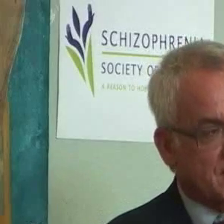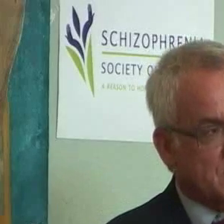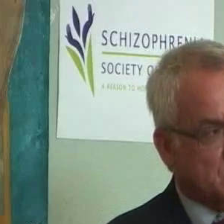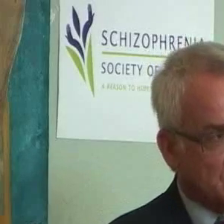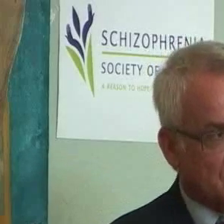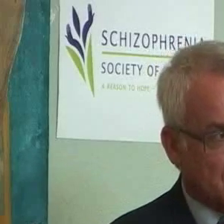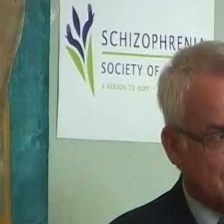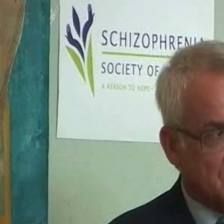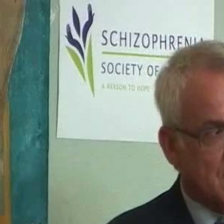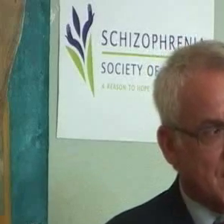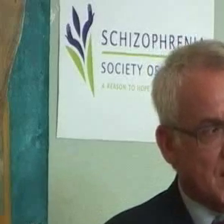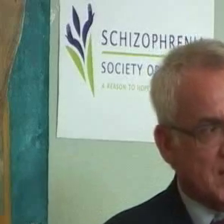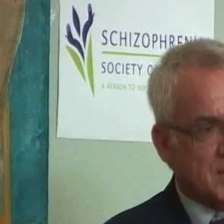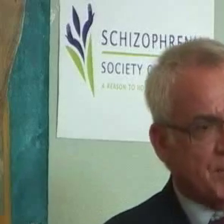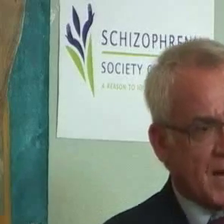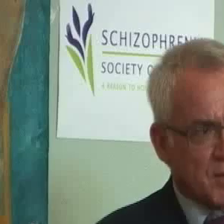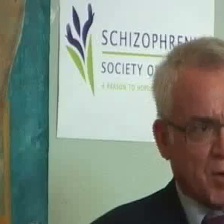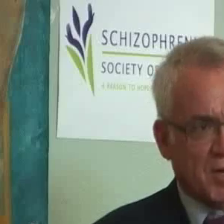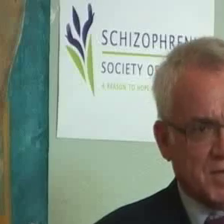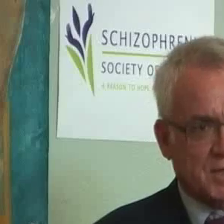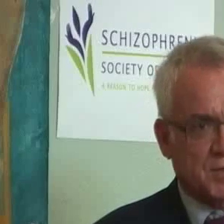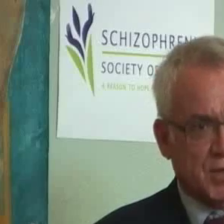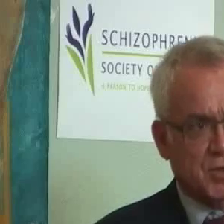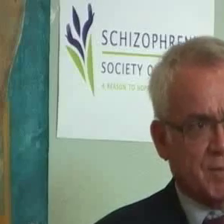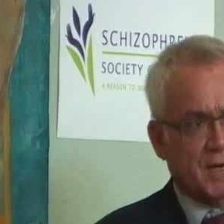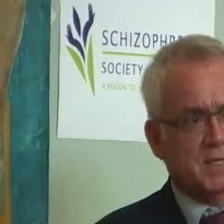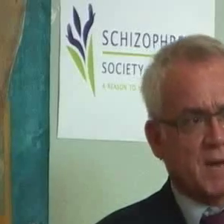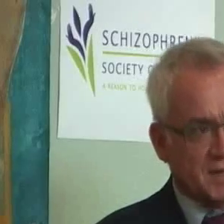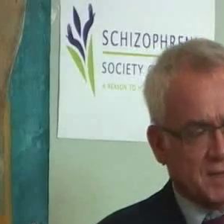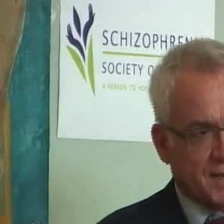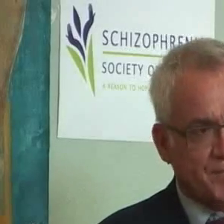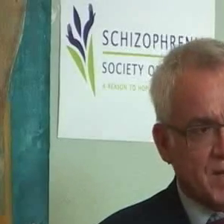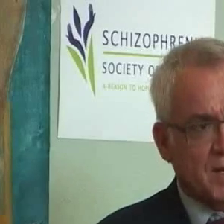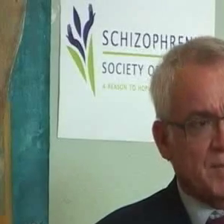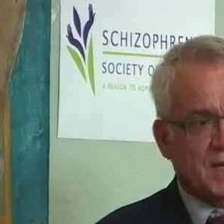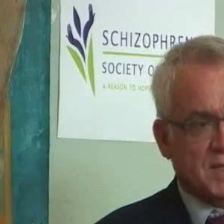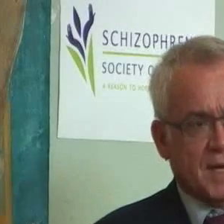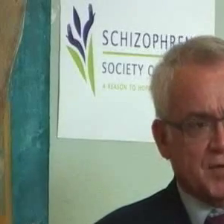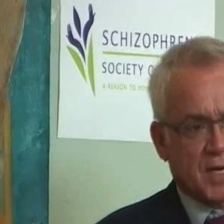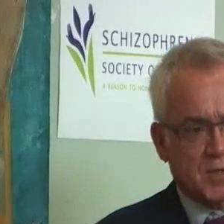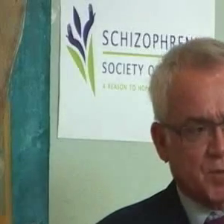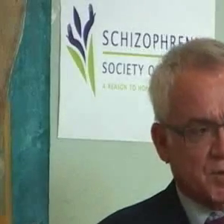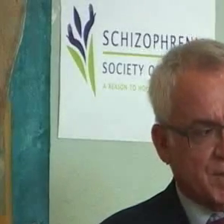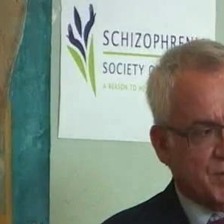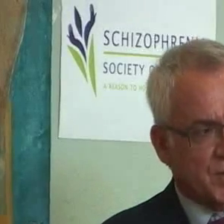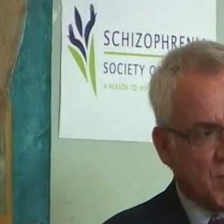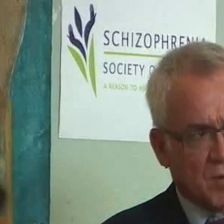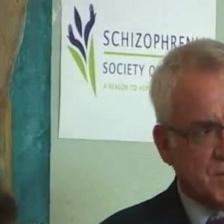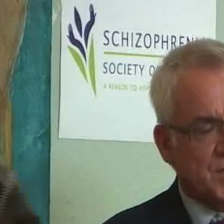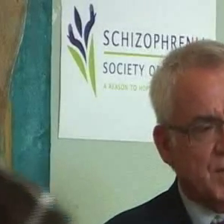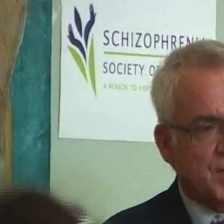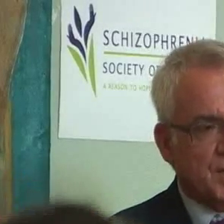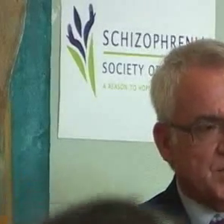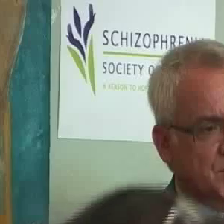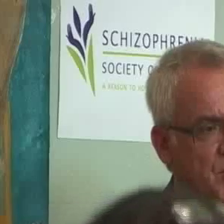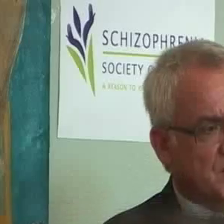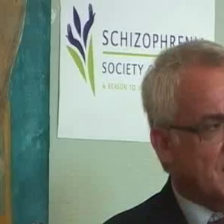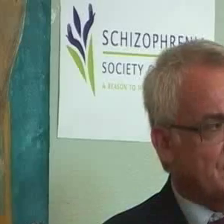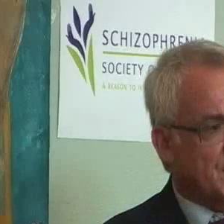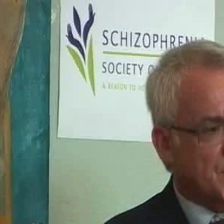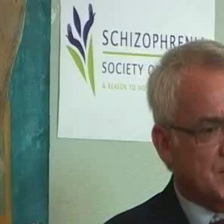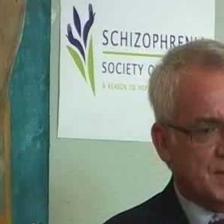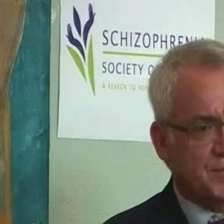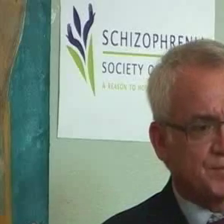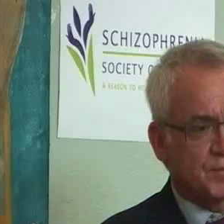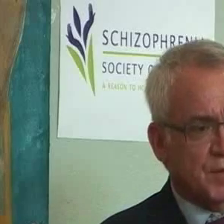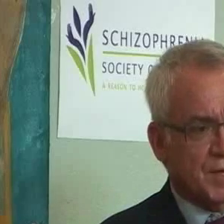we have at least 2 of those as a pilot projects to make sure about expanding them. Because again, you got to support people in their homes, you got to support